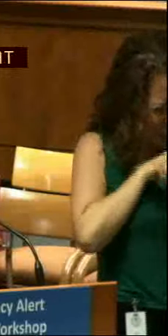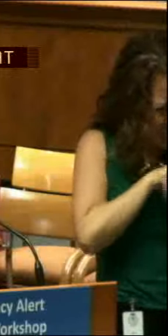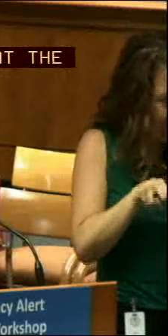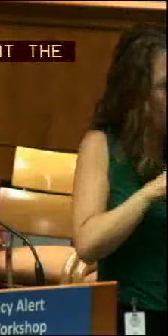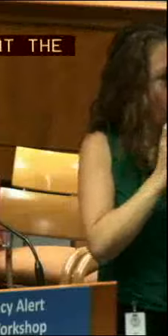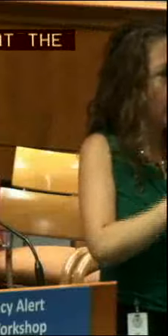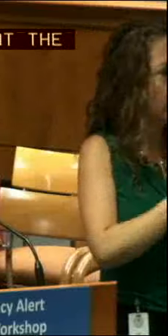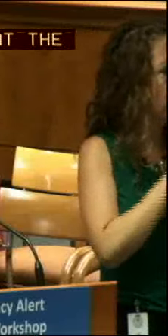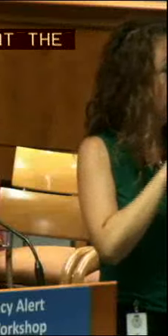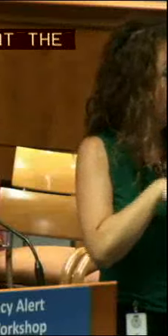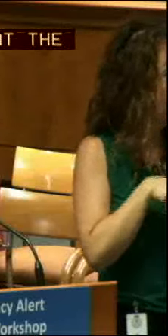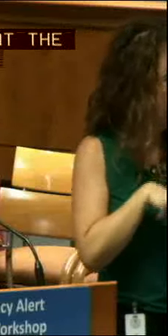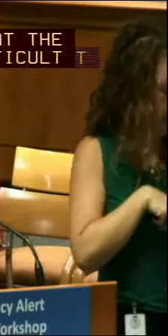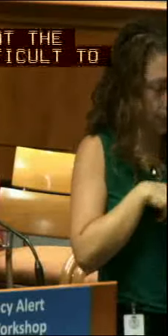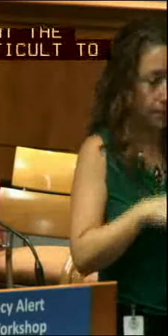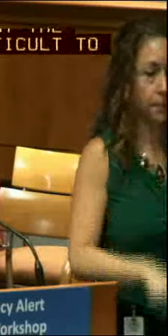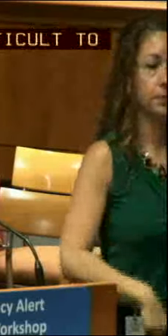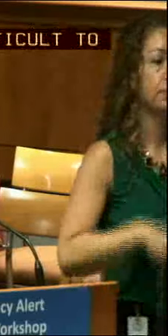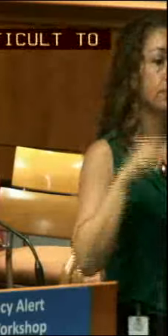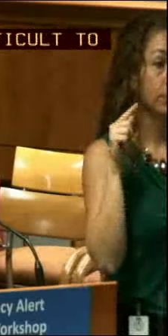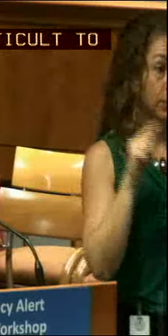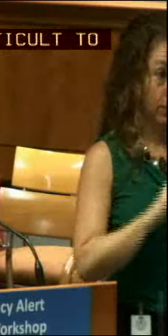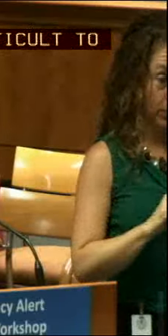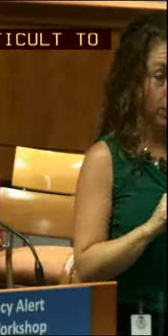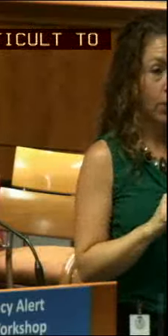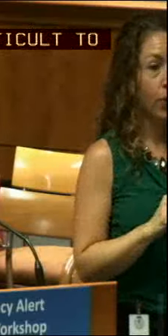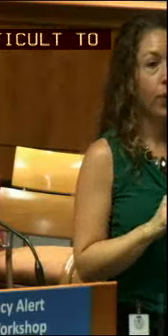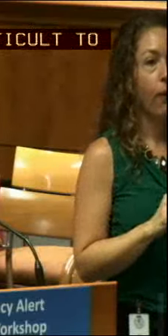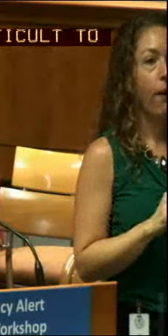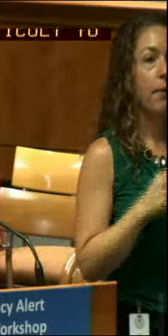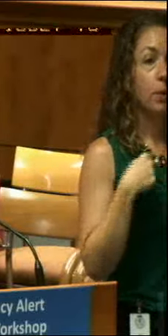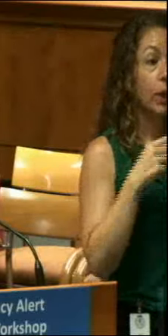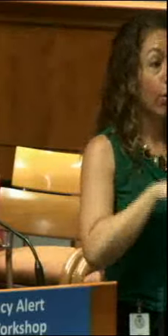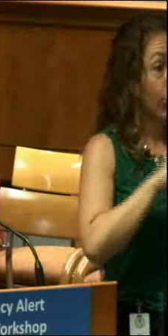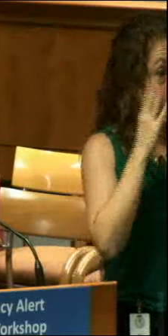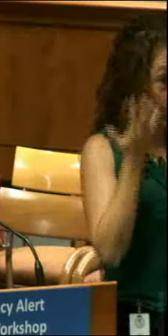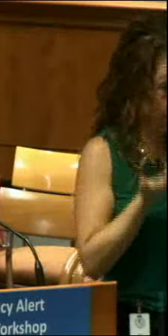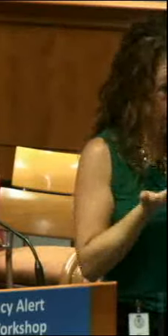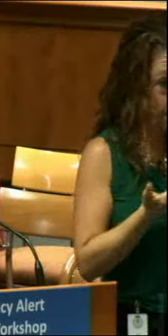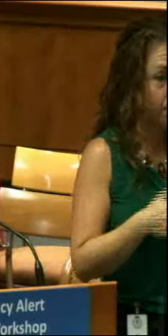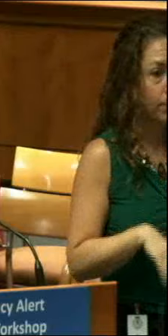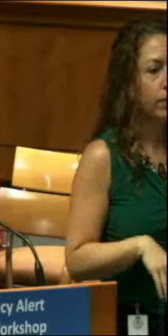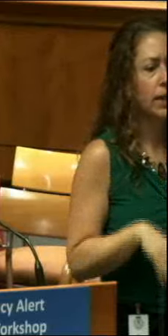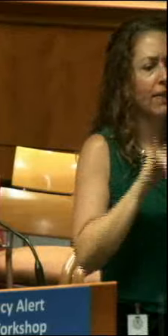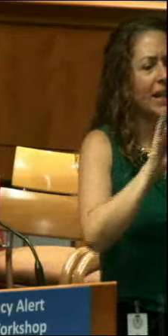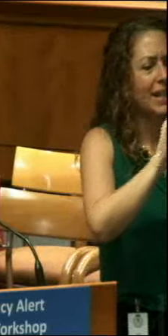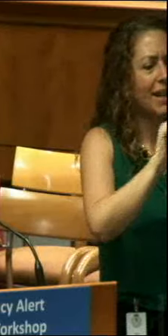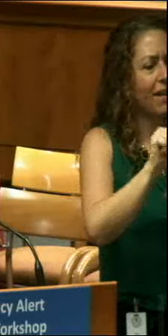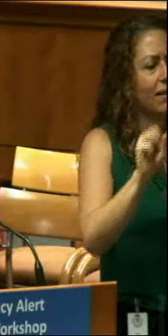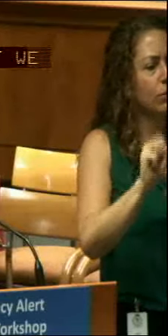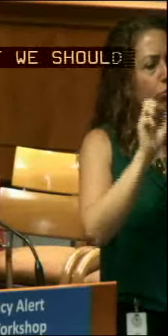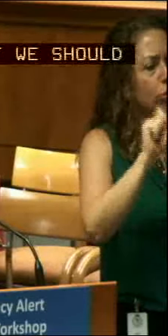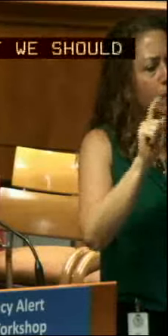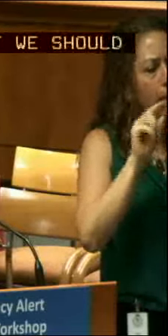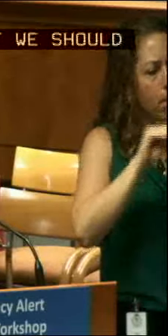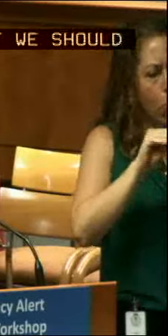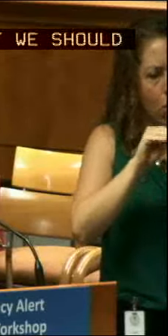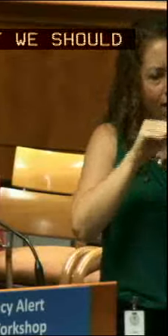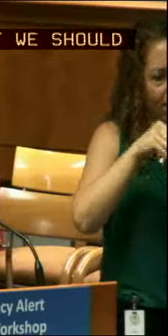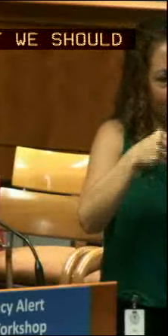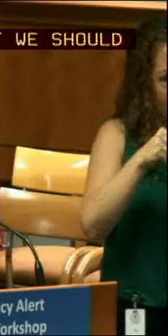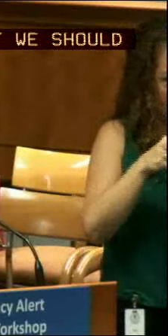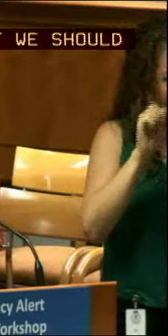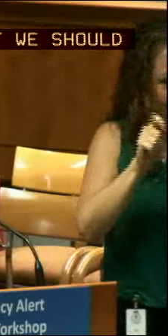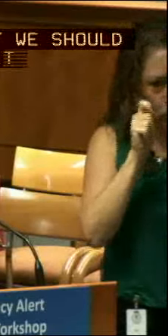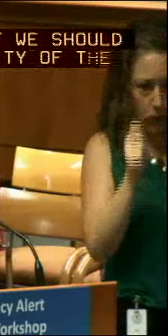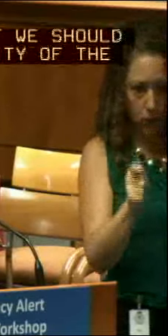read. Third, we learned that we should increase the flexibility of the EAS to expand its use